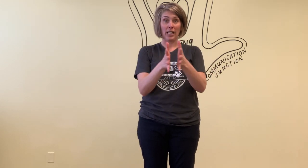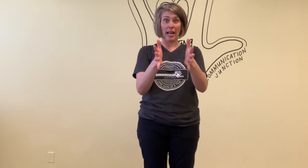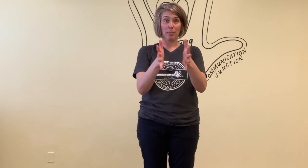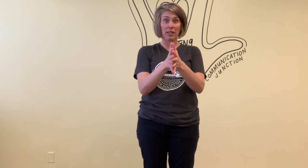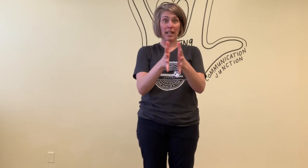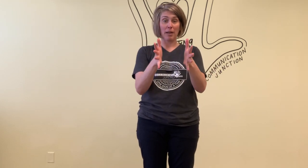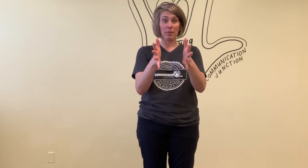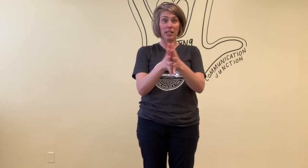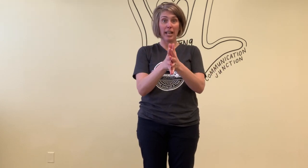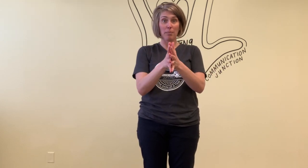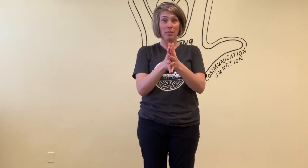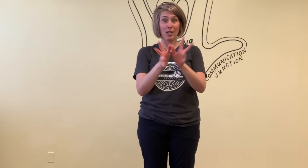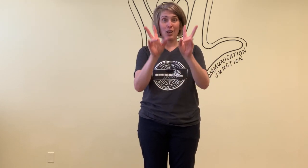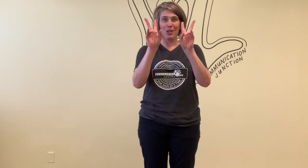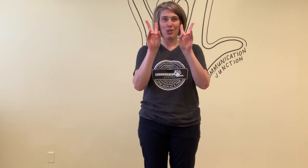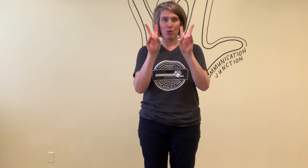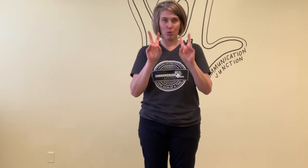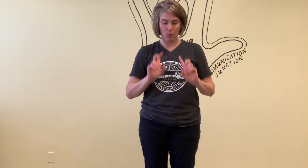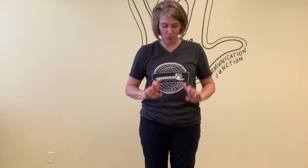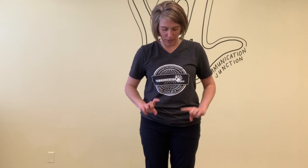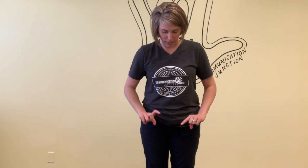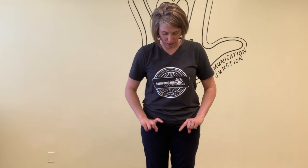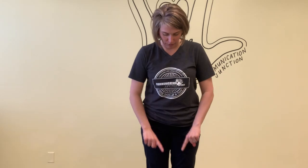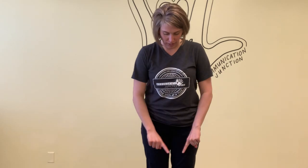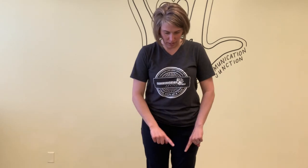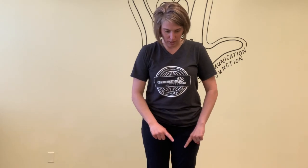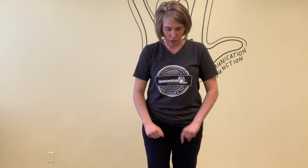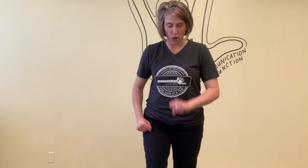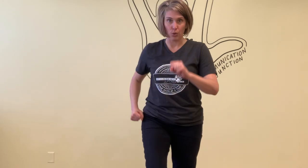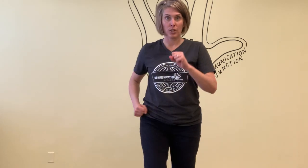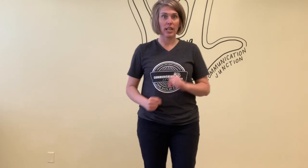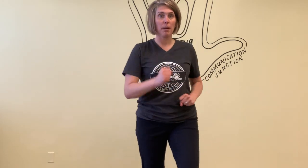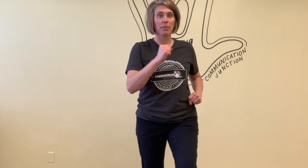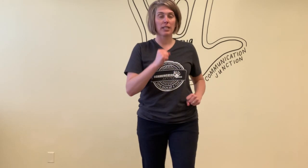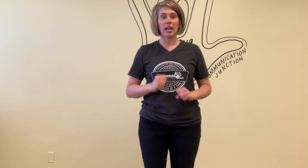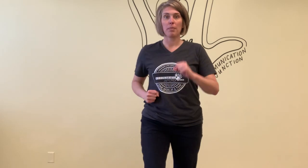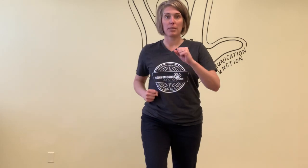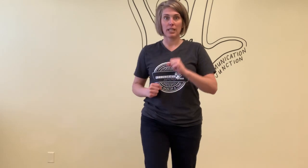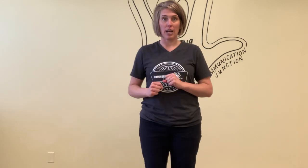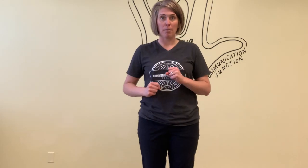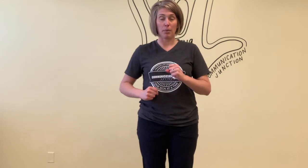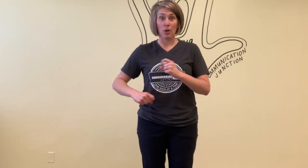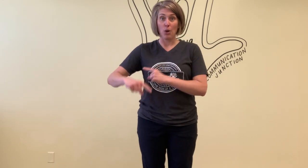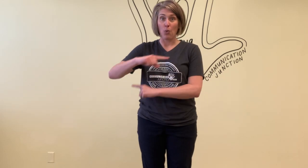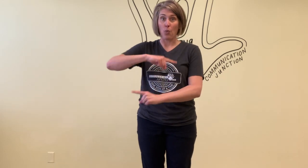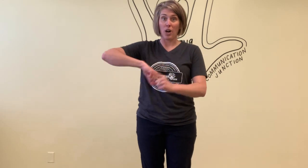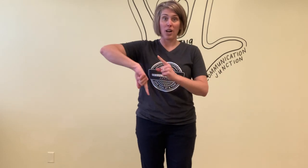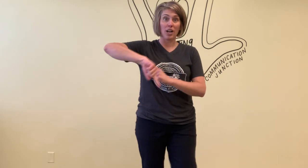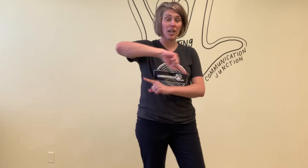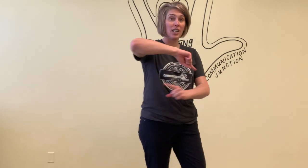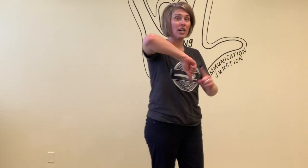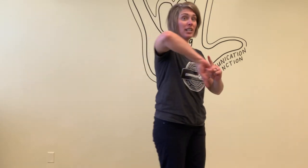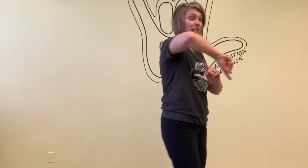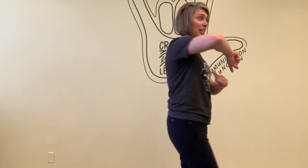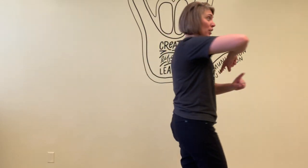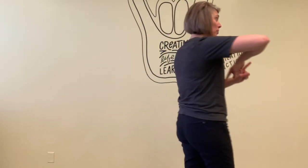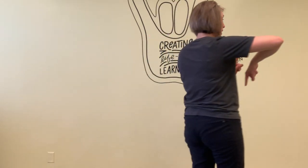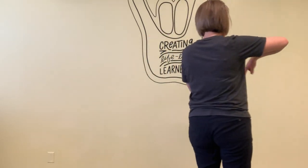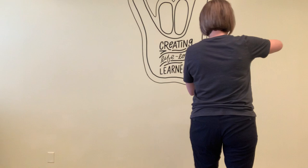clap, clap, clap. Two little feet go stomp, stomp, stomp. One little